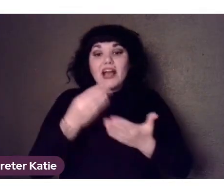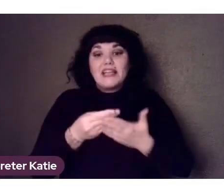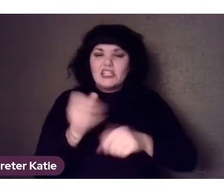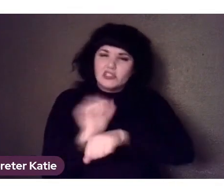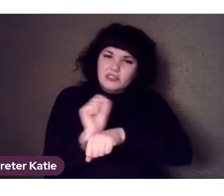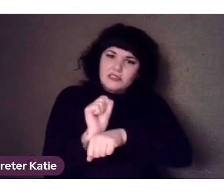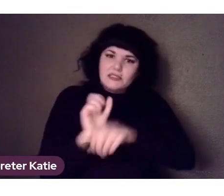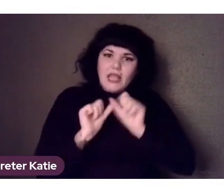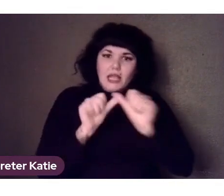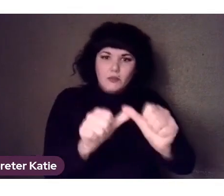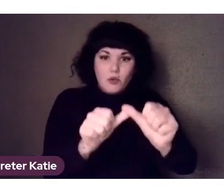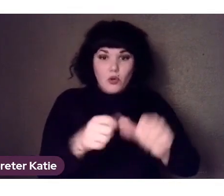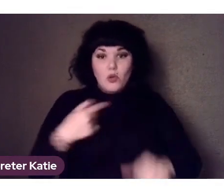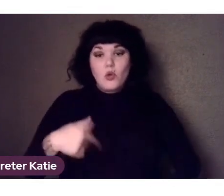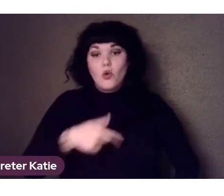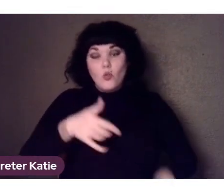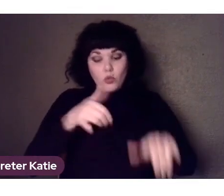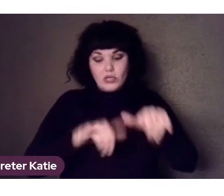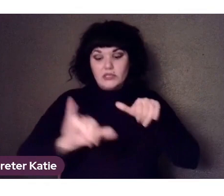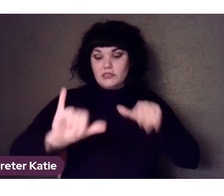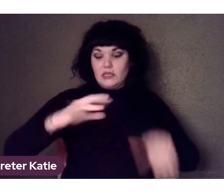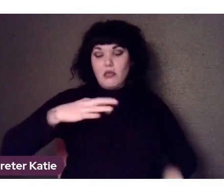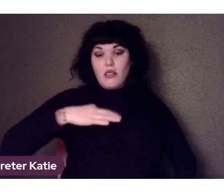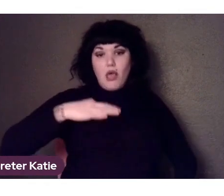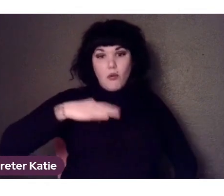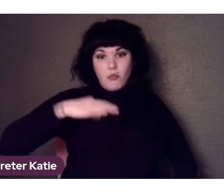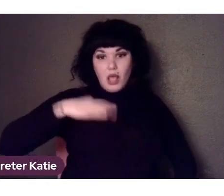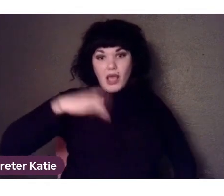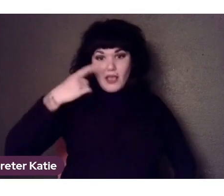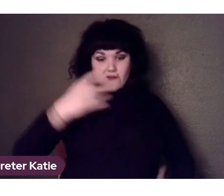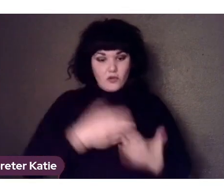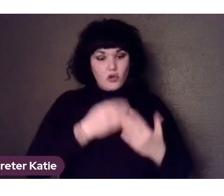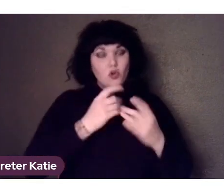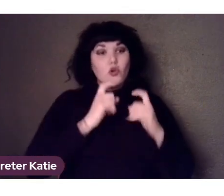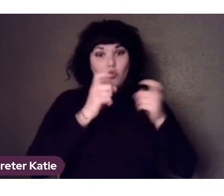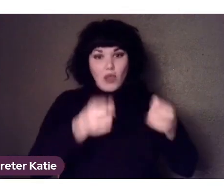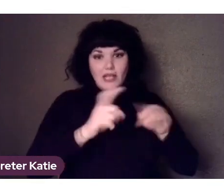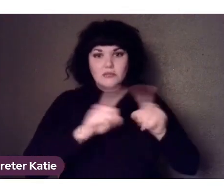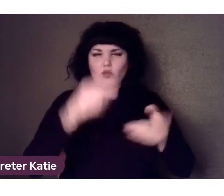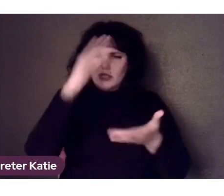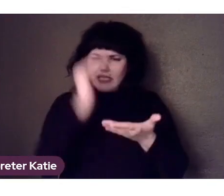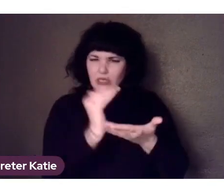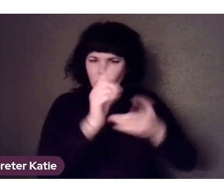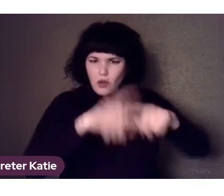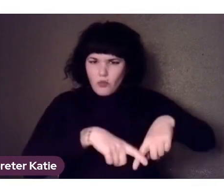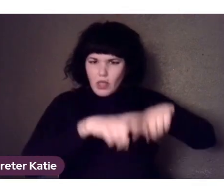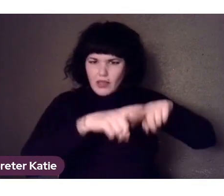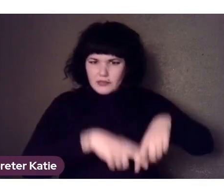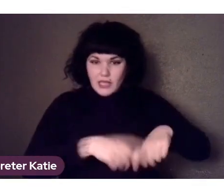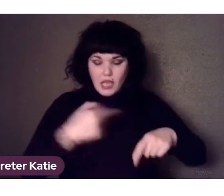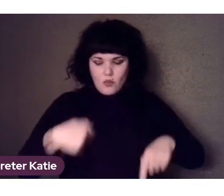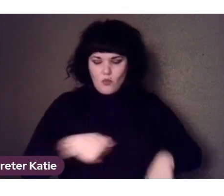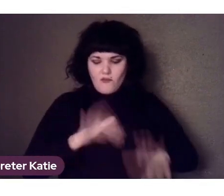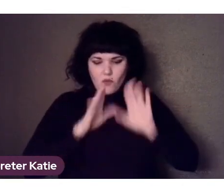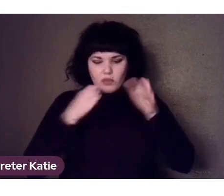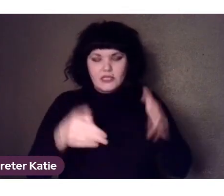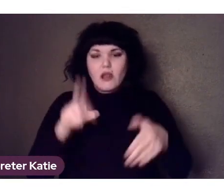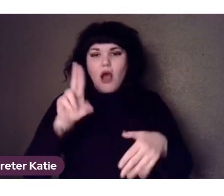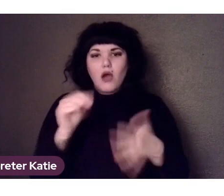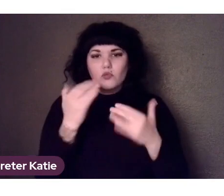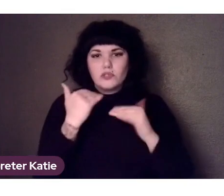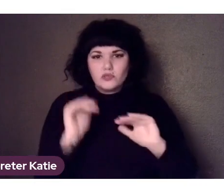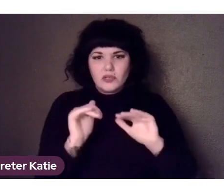for grants, but we are decreasing our reliance on them. And we're focusing on unrestricted,